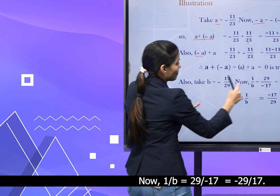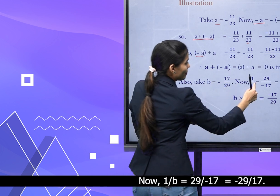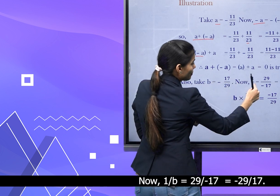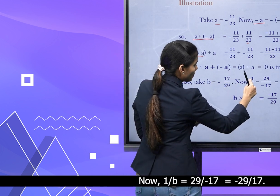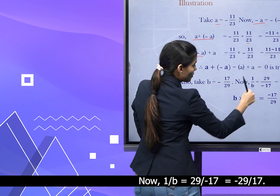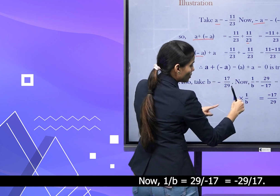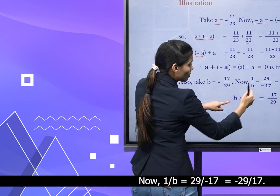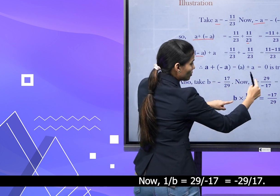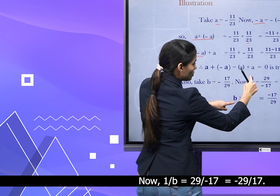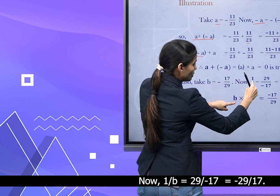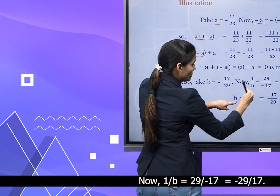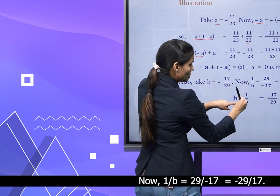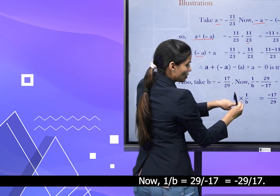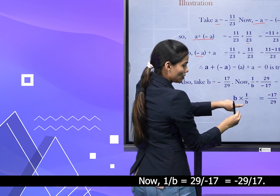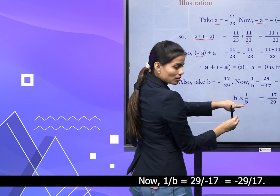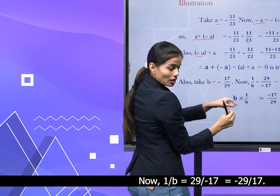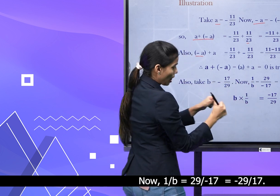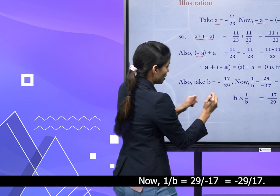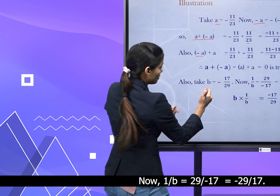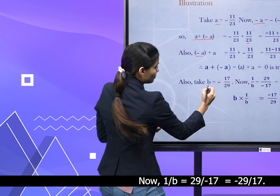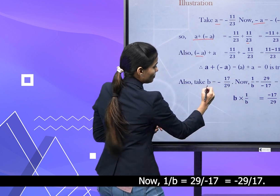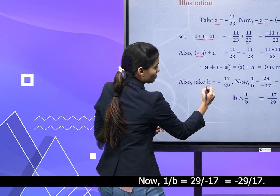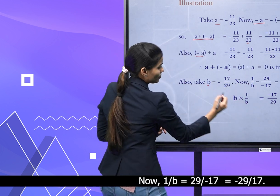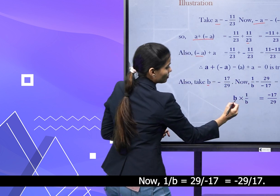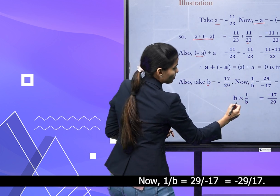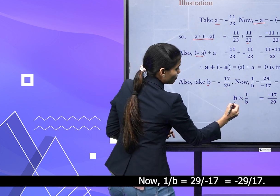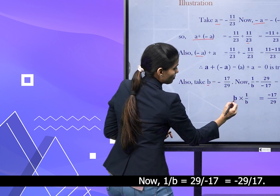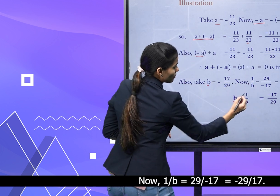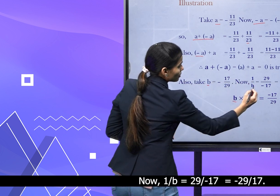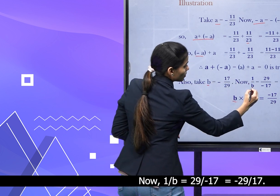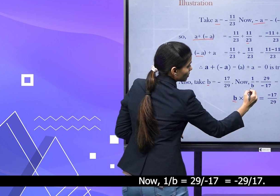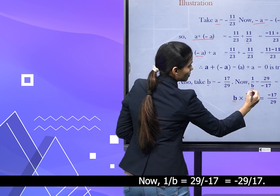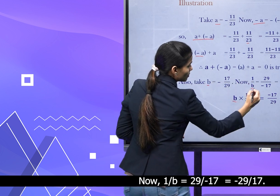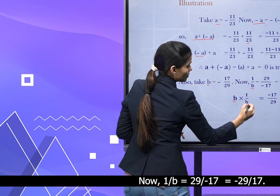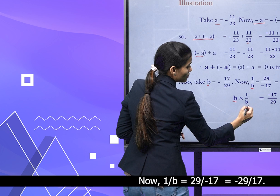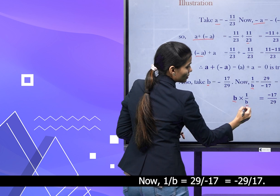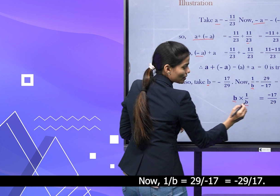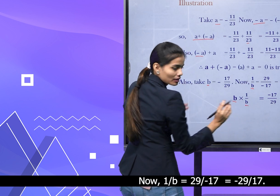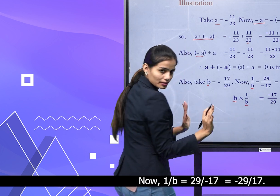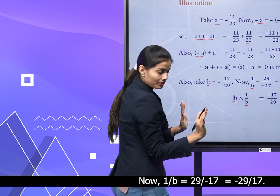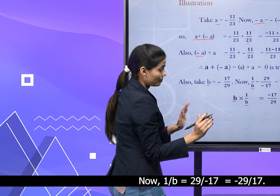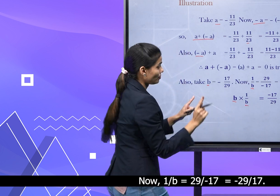b is equal to 29 by minus 17 is equal to minus 29 by